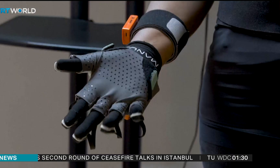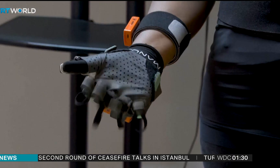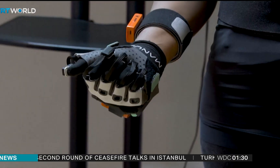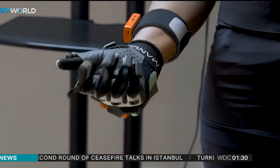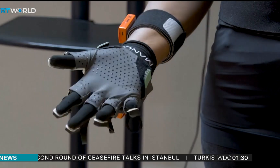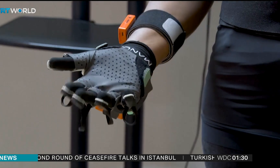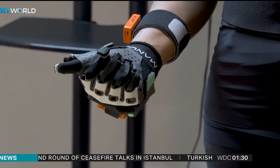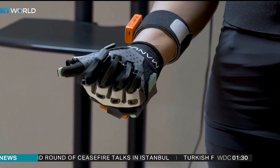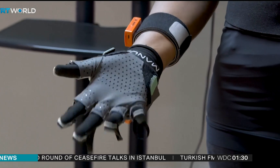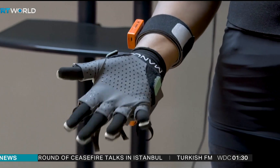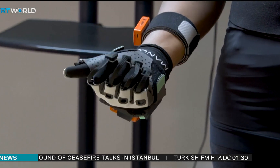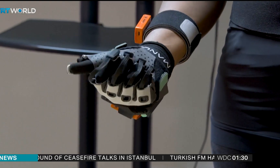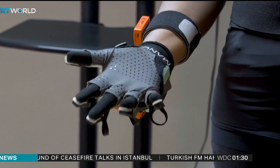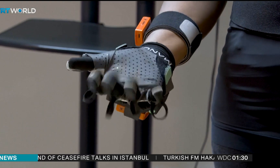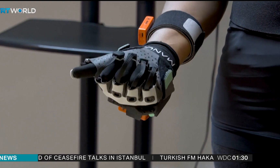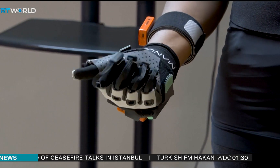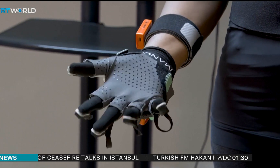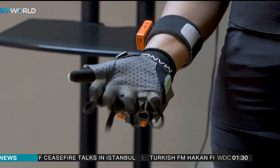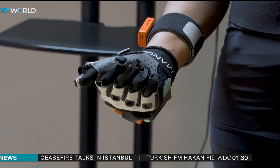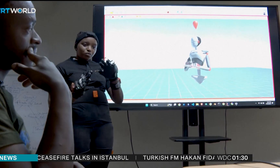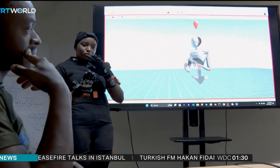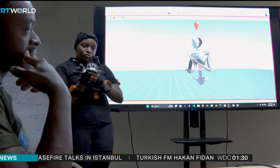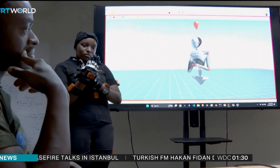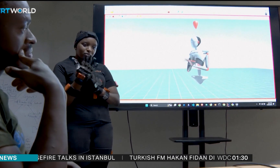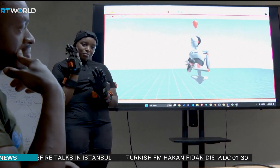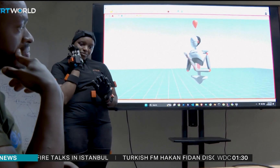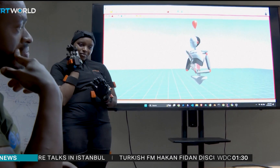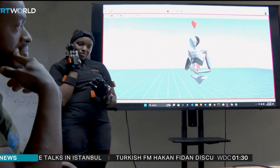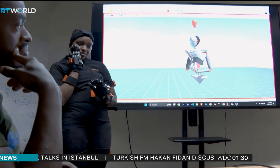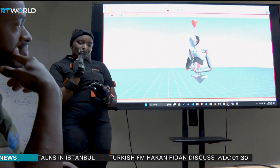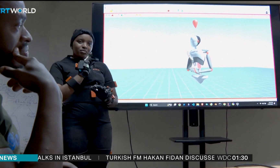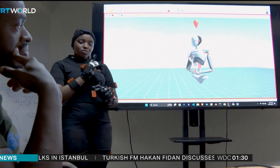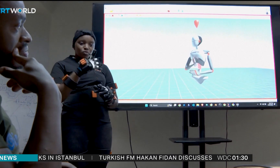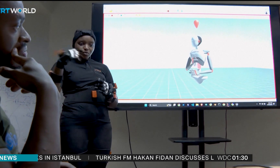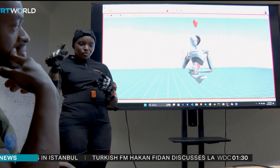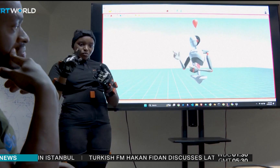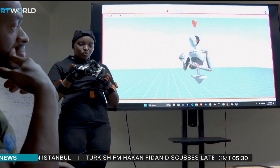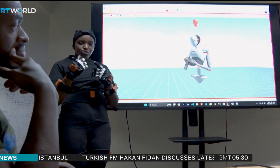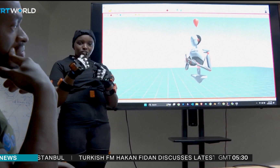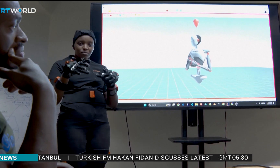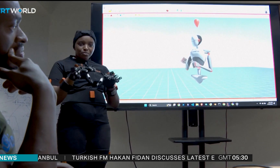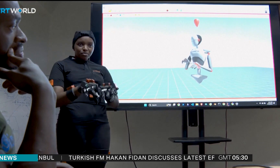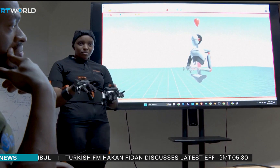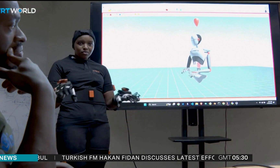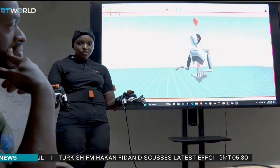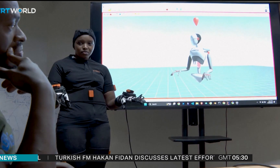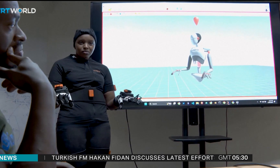says he plans to reach more people with hearing loss by adding local dialects, including Sheng, which is Kenya's urban slang language.